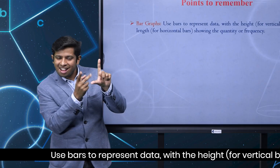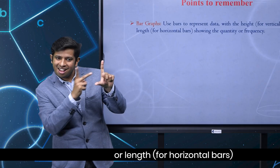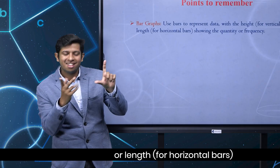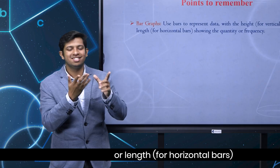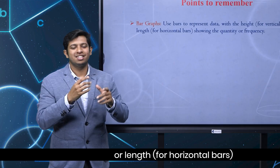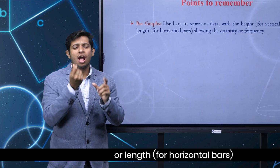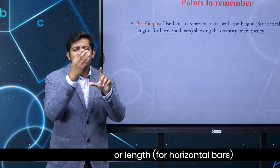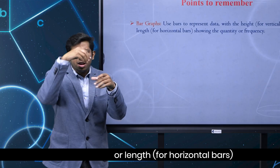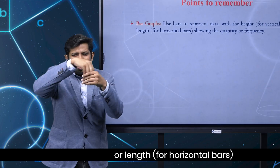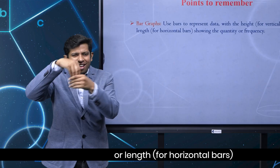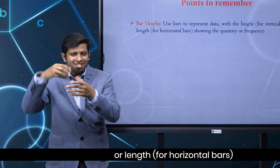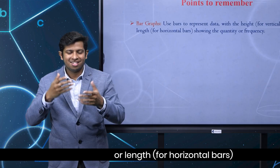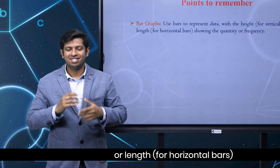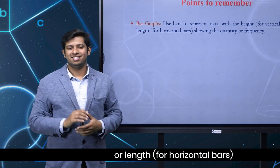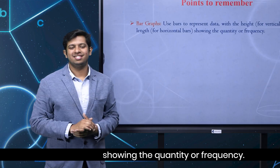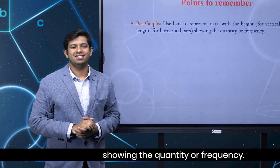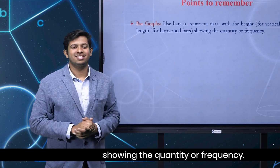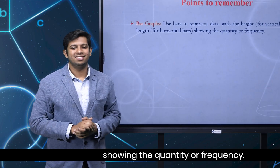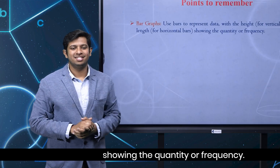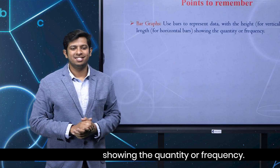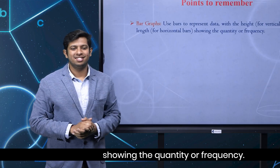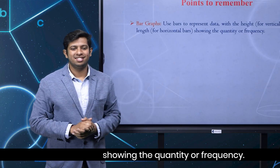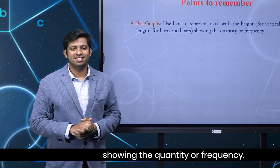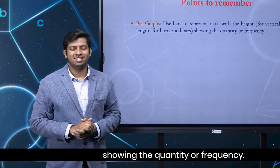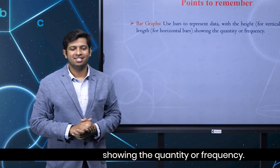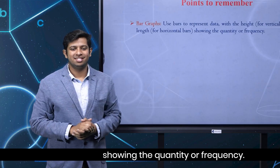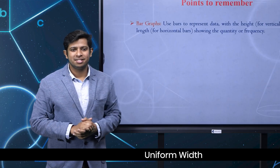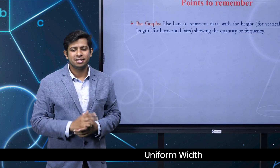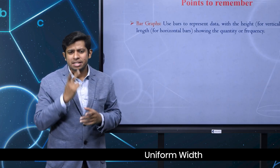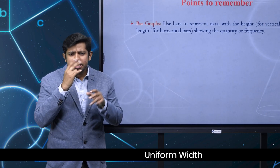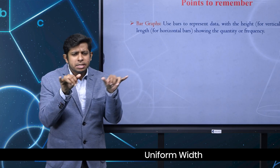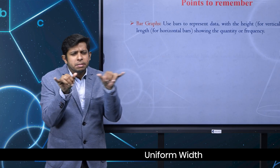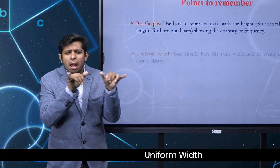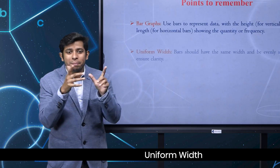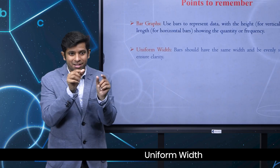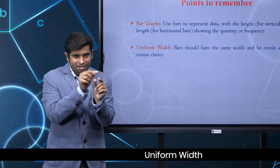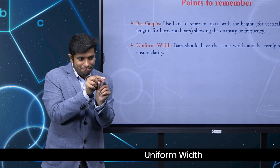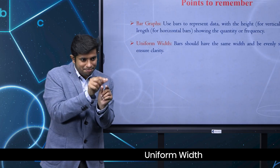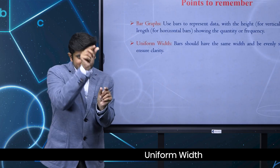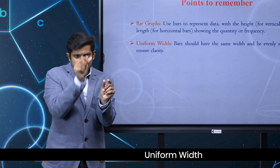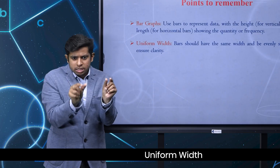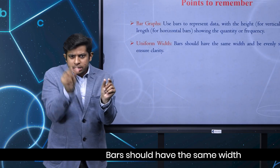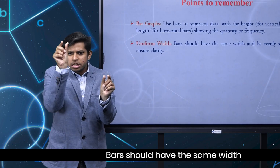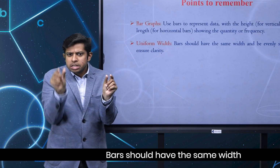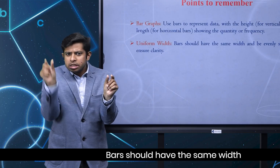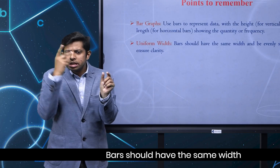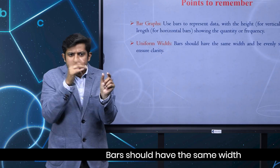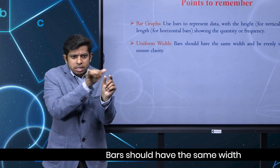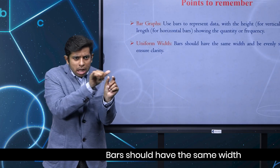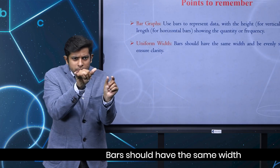or length for horizontal bars, showing the quantity or frequency. Uniform width. Bars should have the same